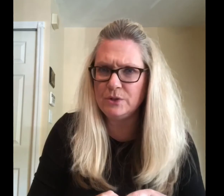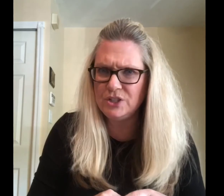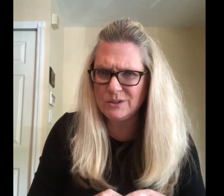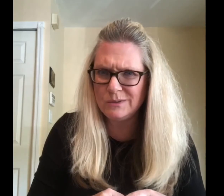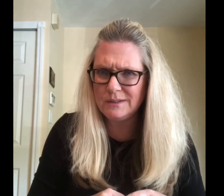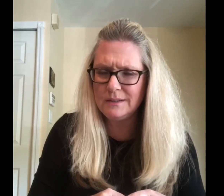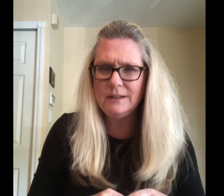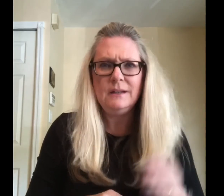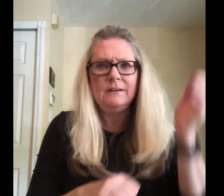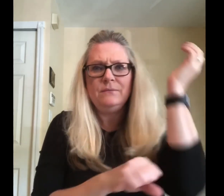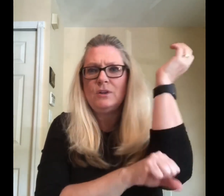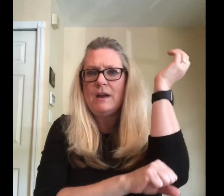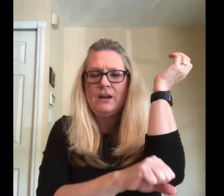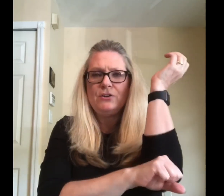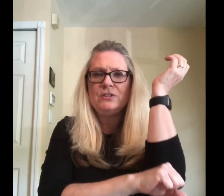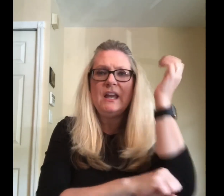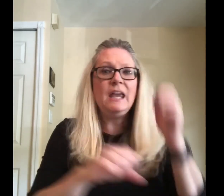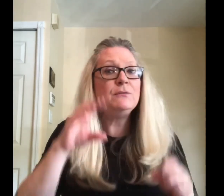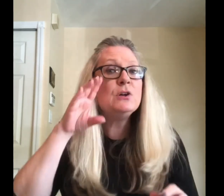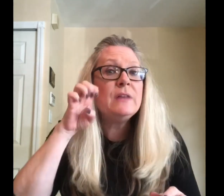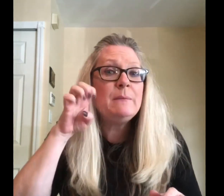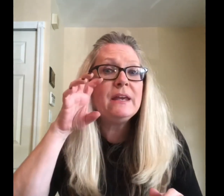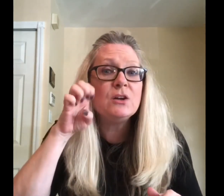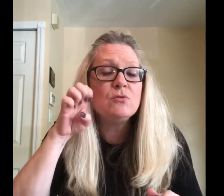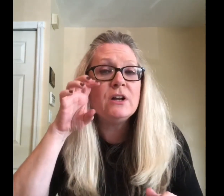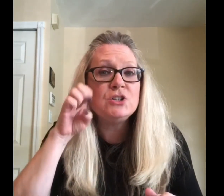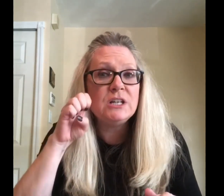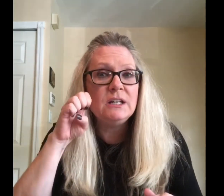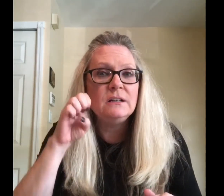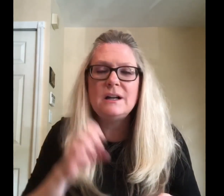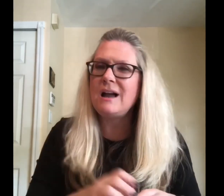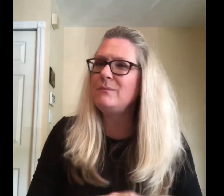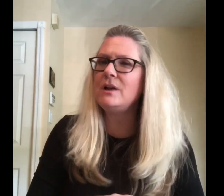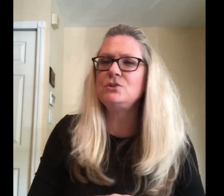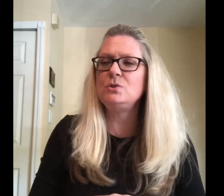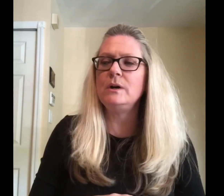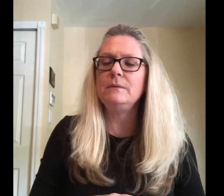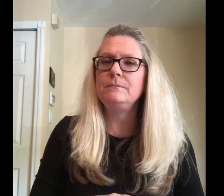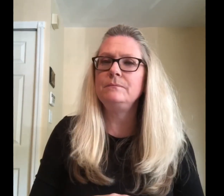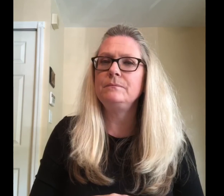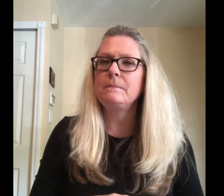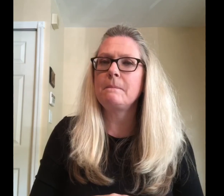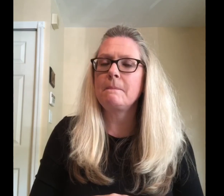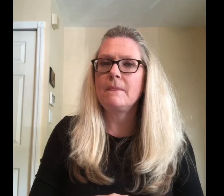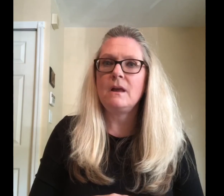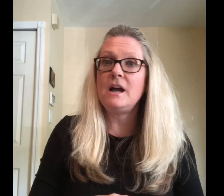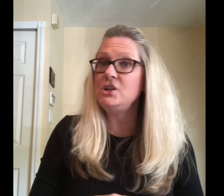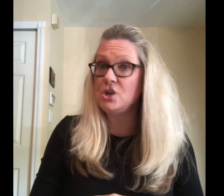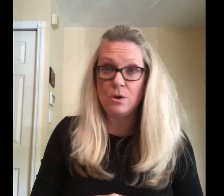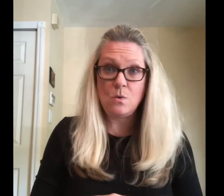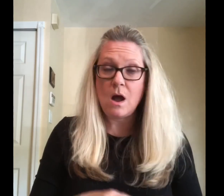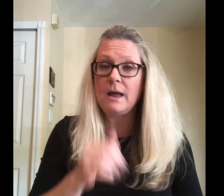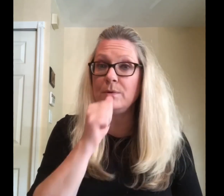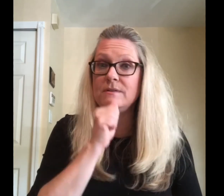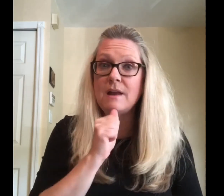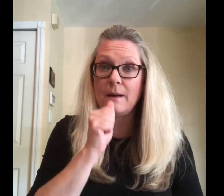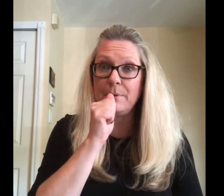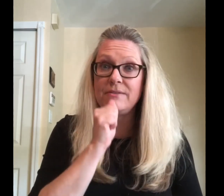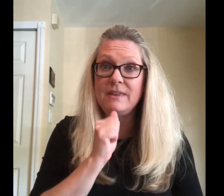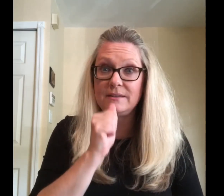you? Crackers, even though they make it crunchy, I'm not sure. I know I would not put this on